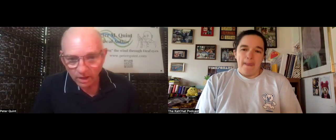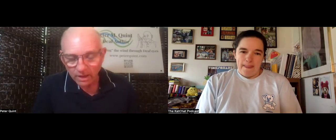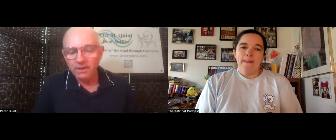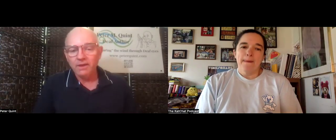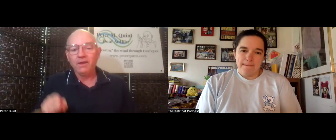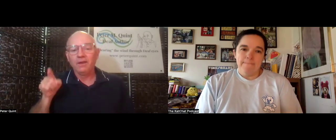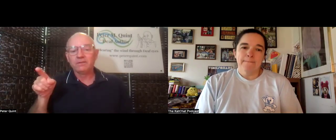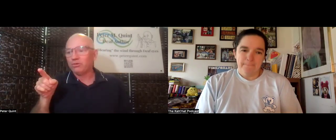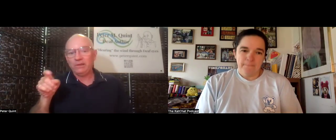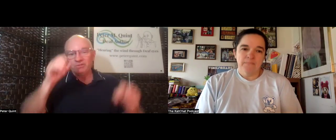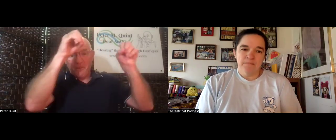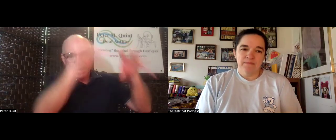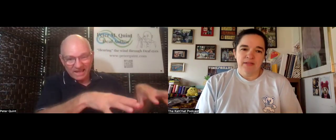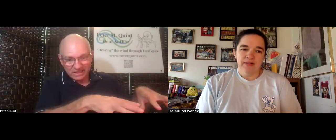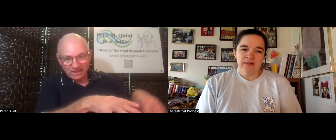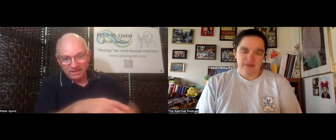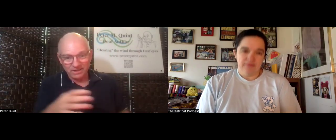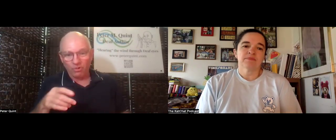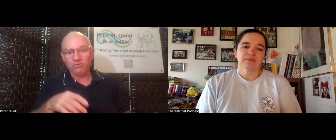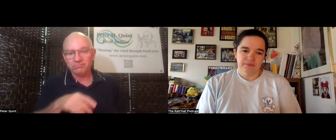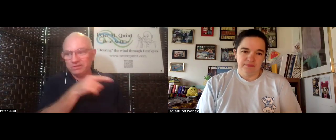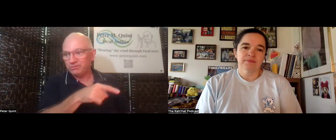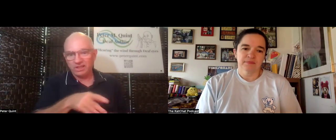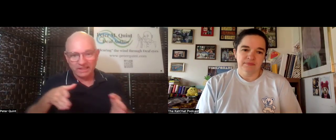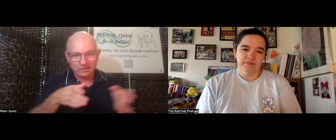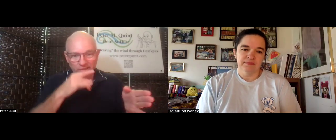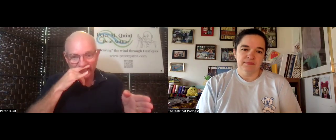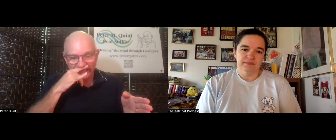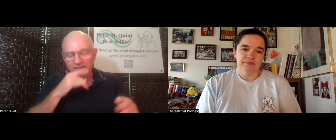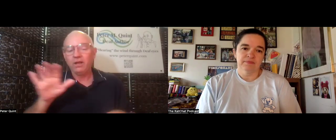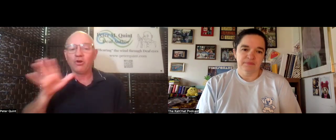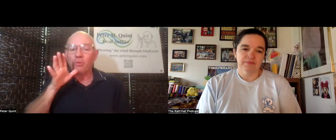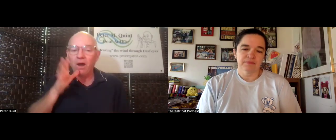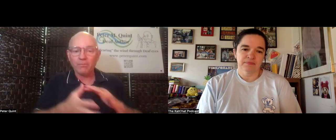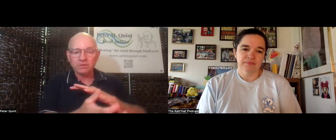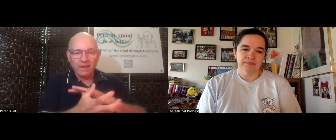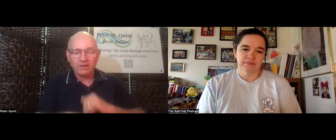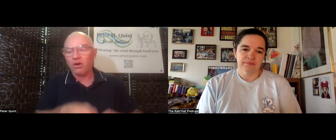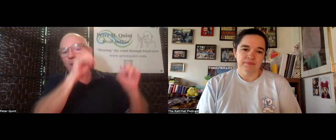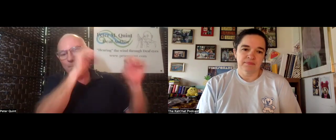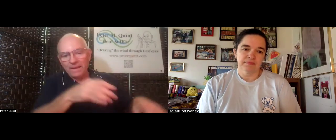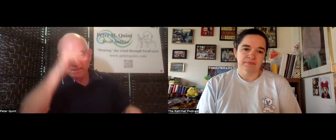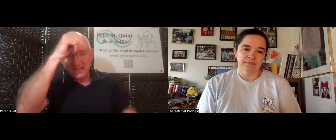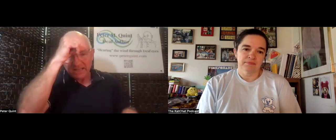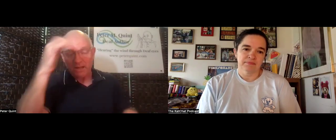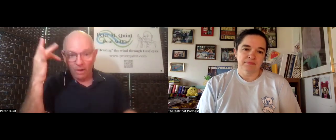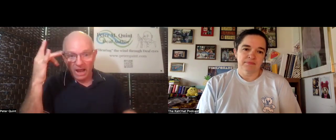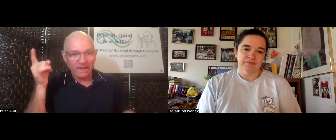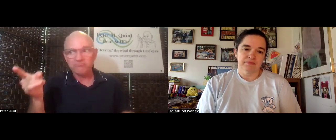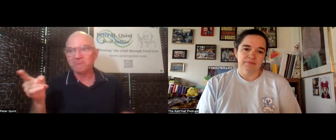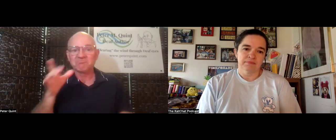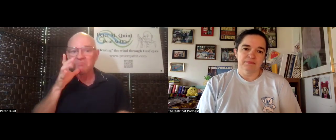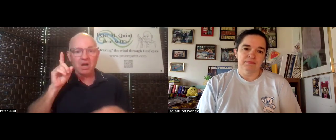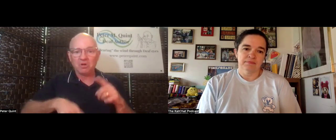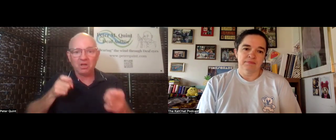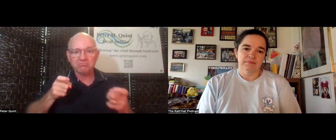Okay. So she was abandoned. She was like a street kid Her mom was a baker, abandoned India.